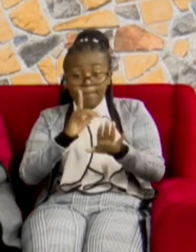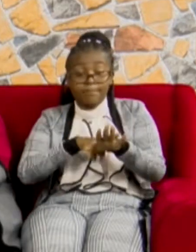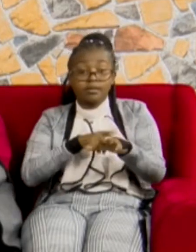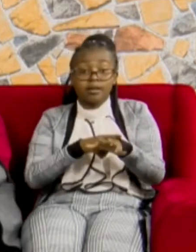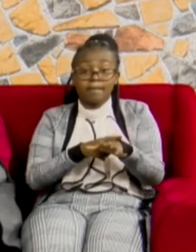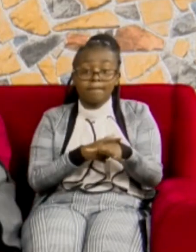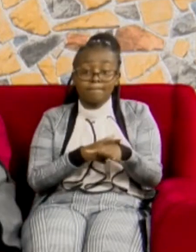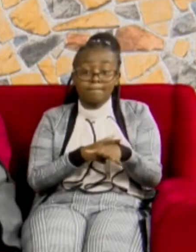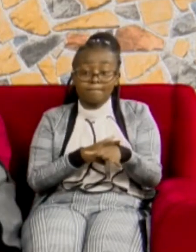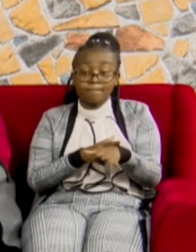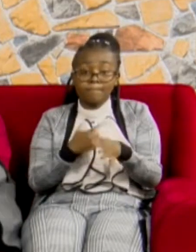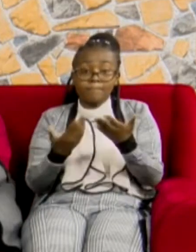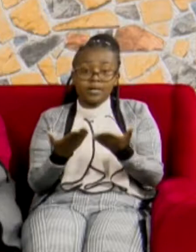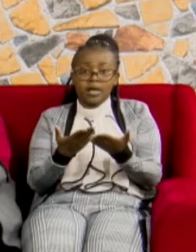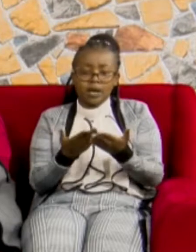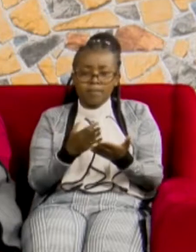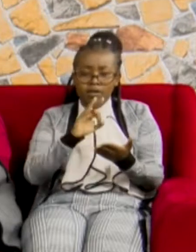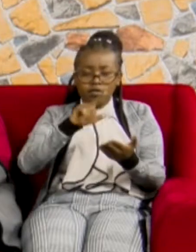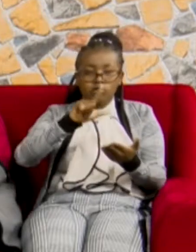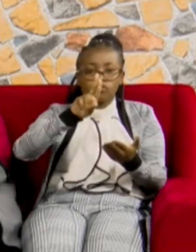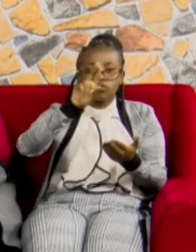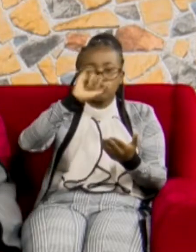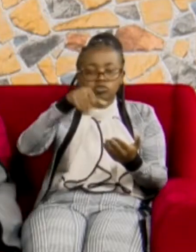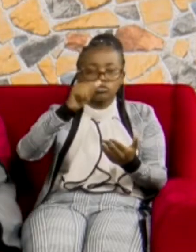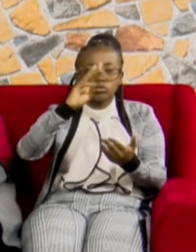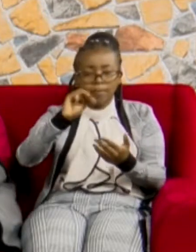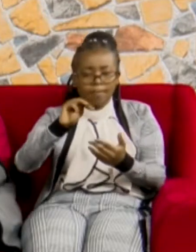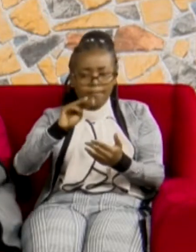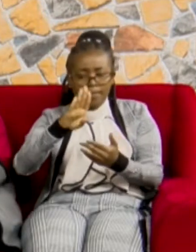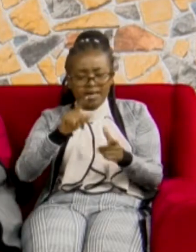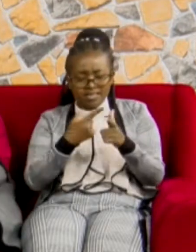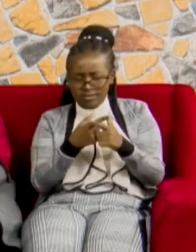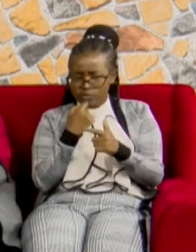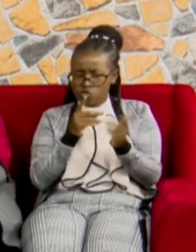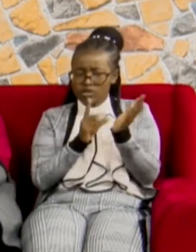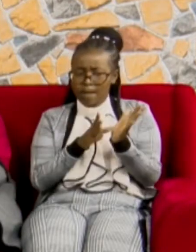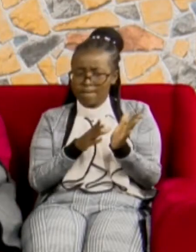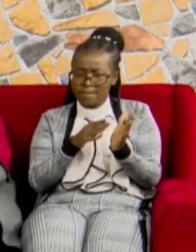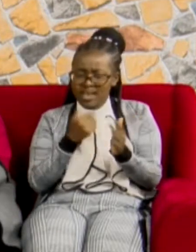I'm on in for a flu jab or something like that, and then I realize, oh, by the way, doctor, I have